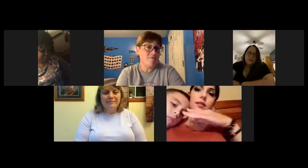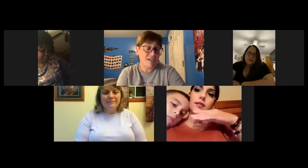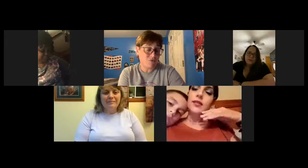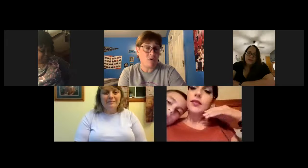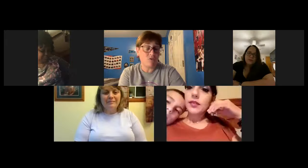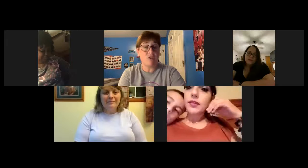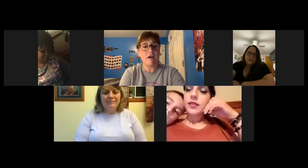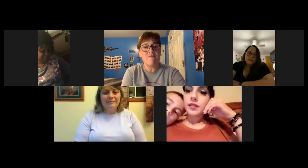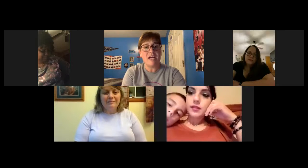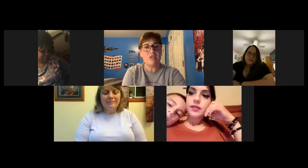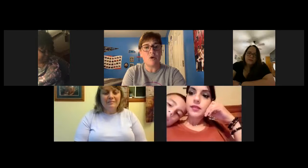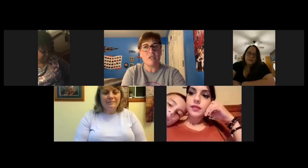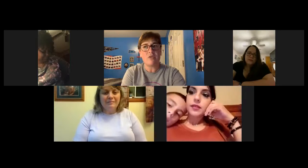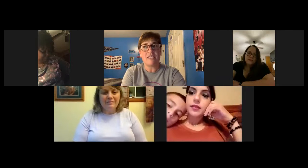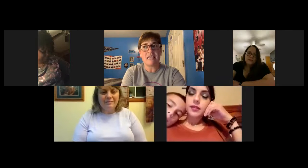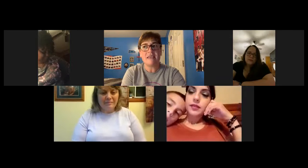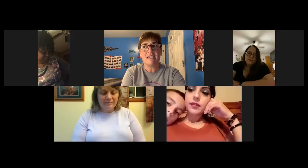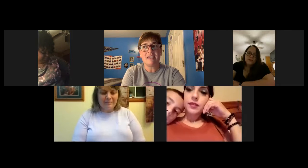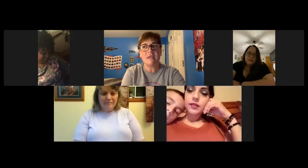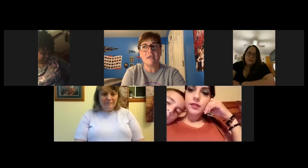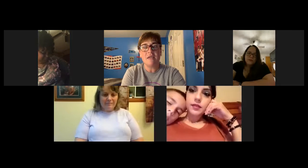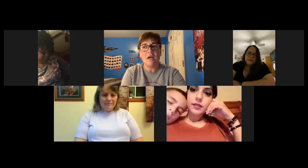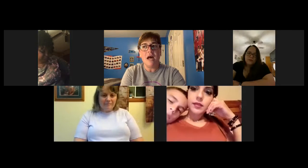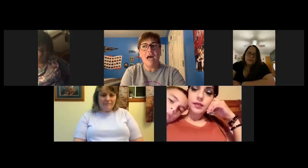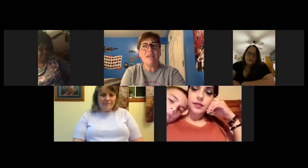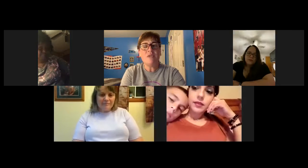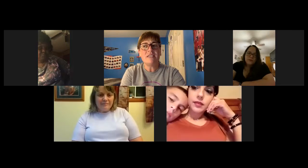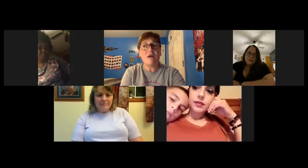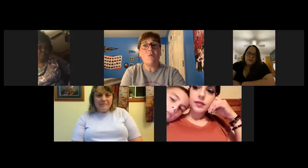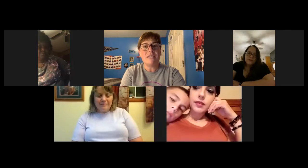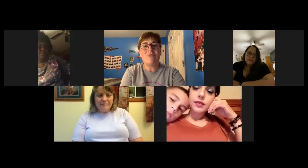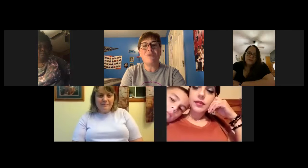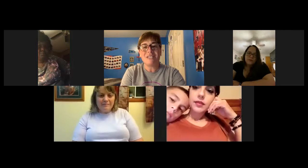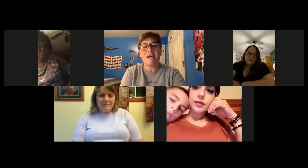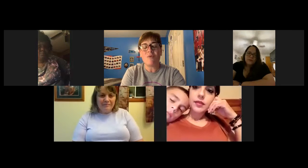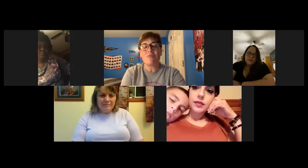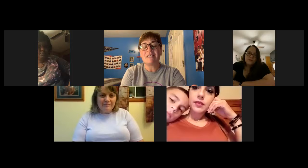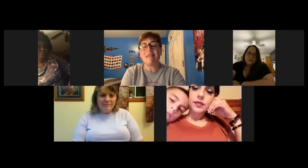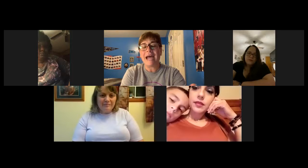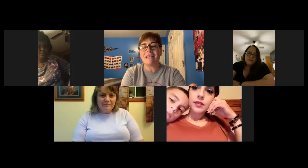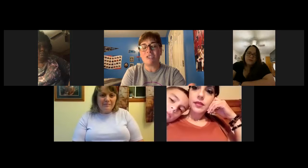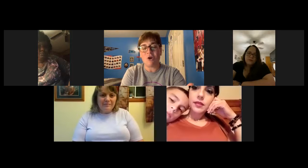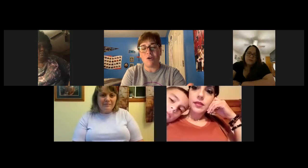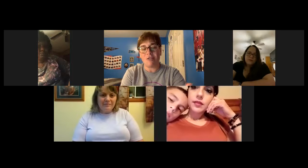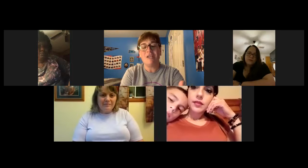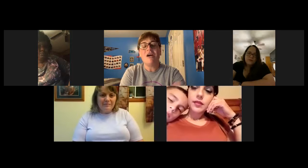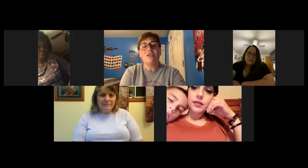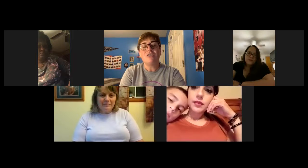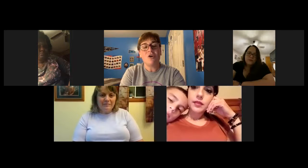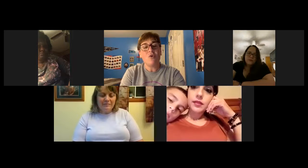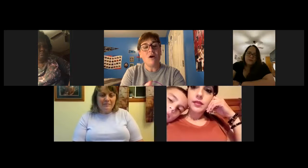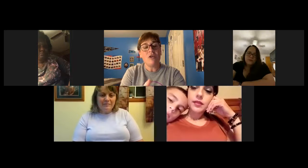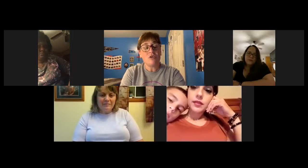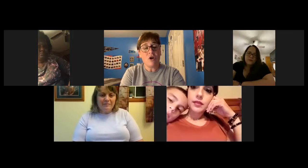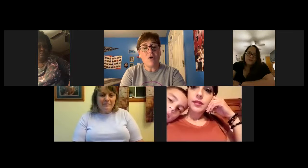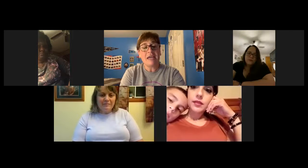could even fast forward through there and find where we do it. Because I think we did that. We did that one was the last song.